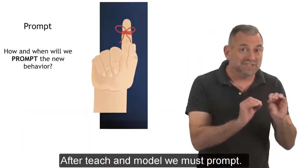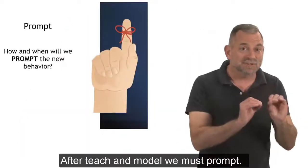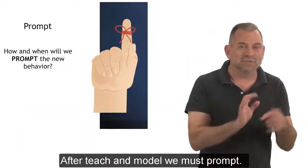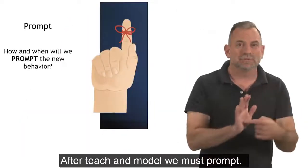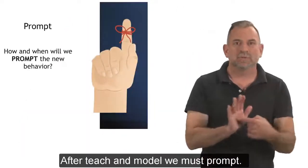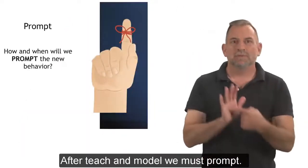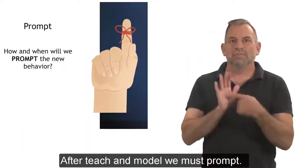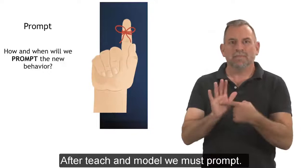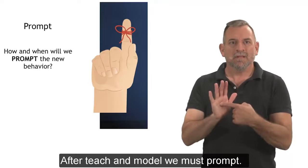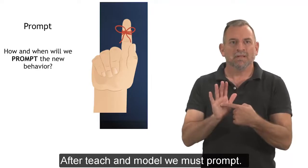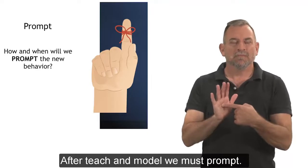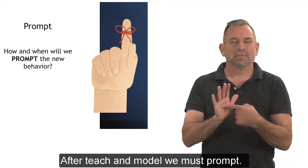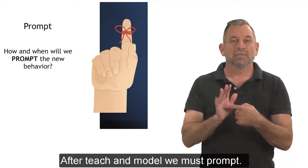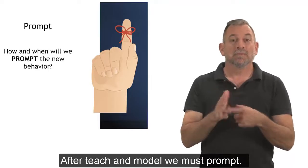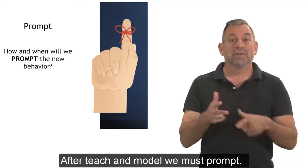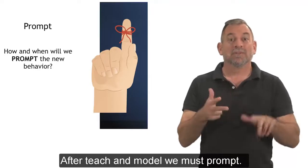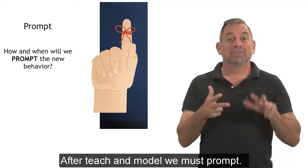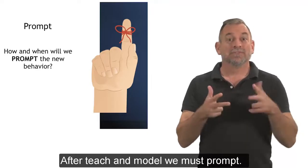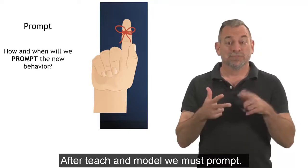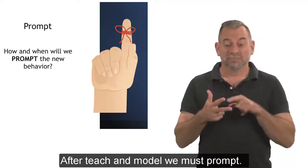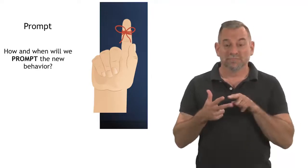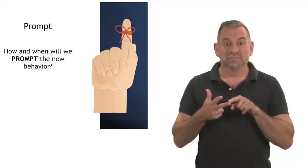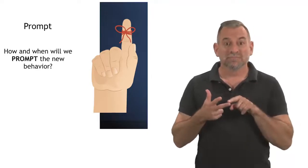After teach and model, we must prompt.